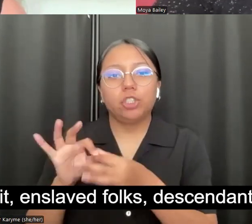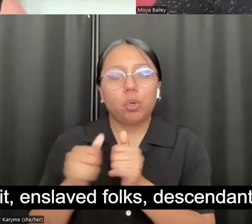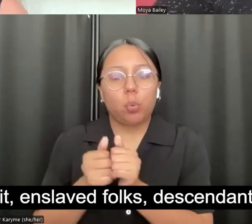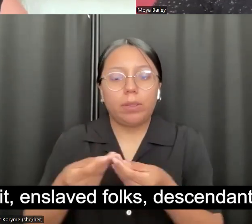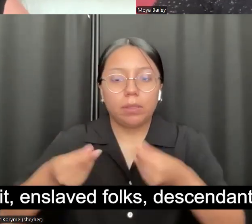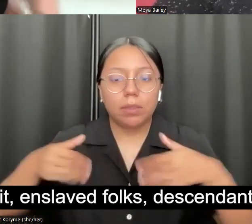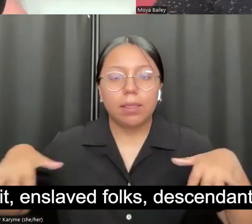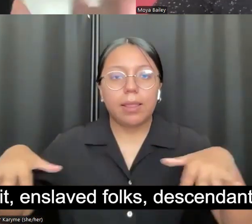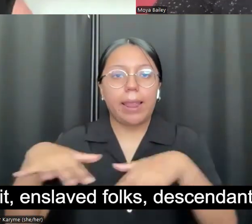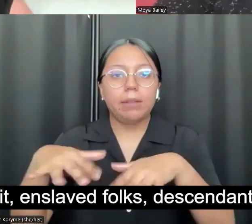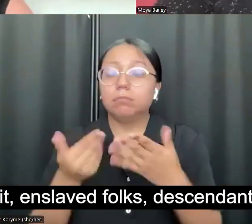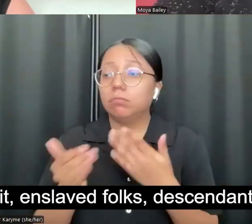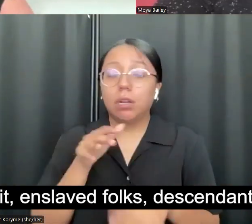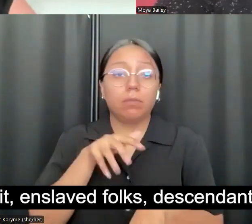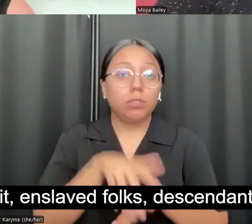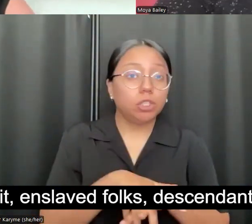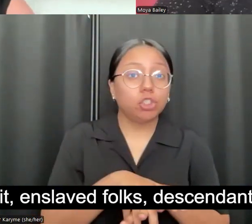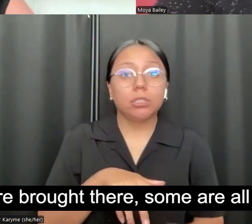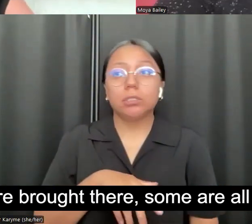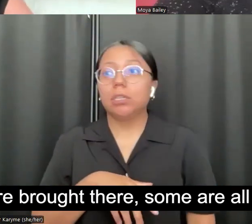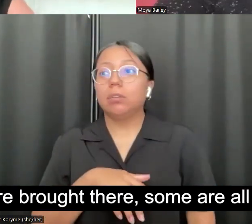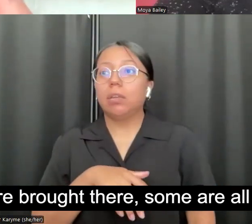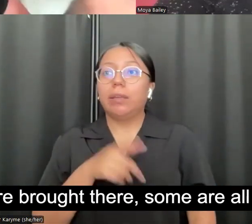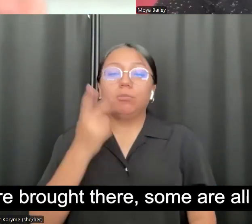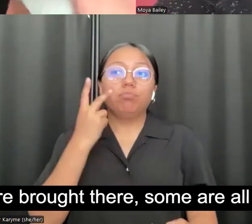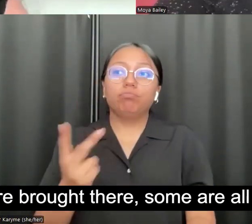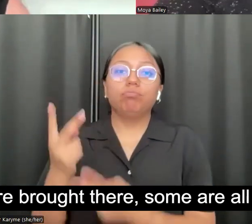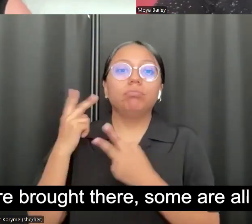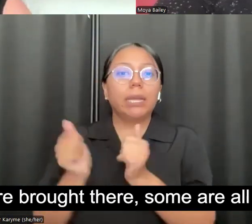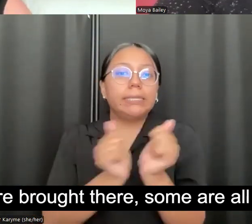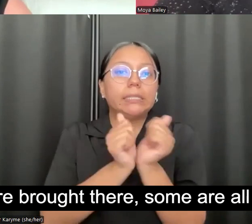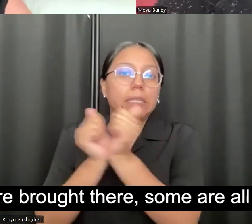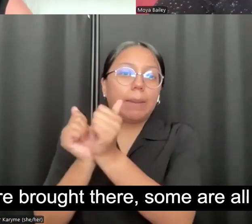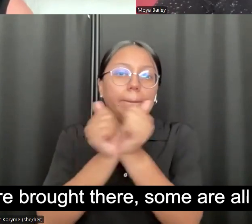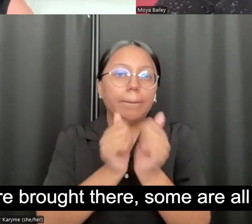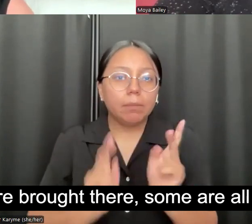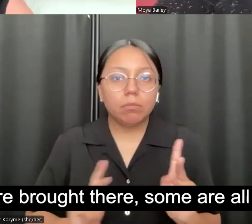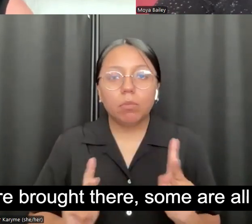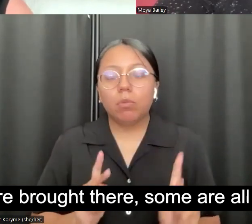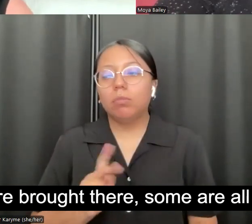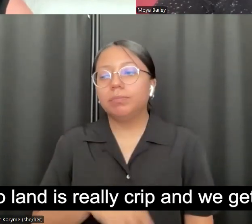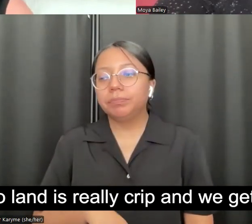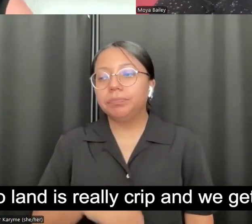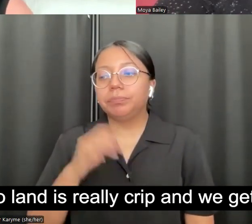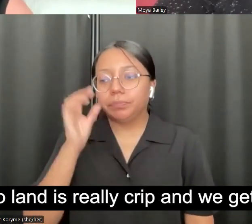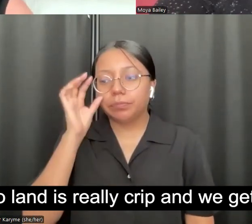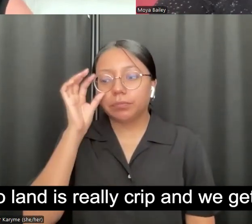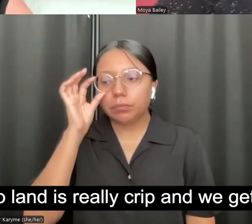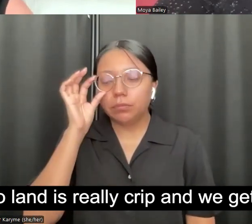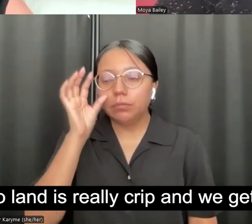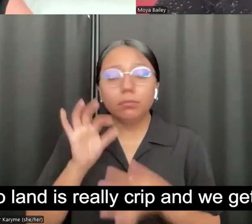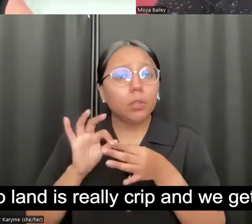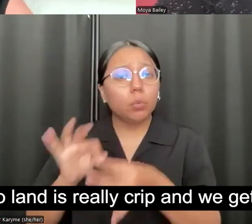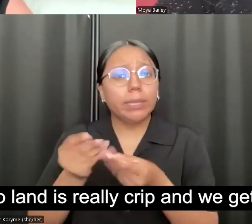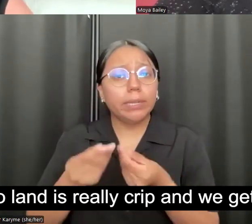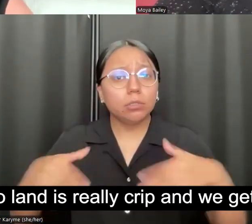settlers on it, enslaved folks, descendants of enslaved folks who were brought there, some or all of the above. But relating to land is really crip,